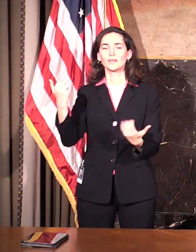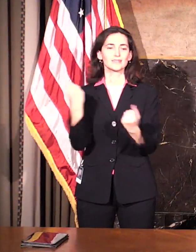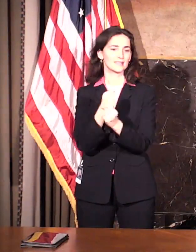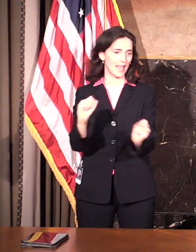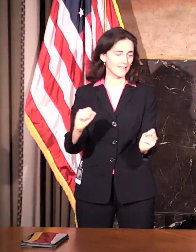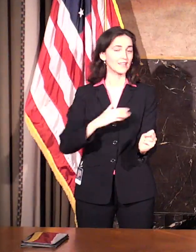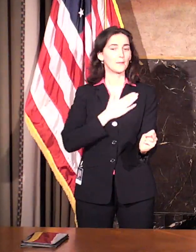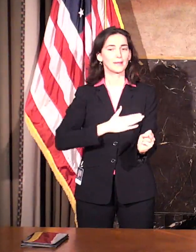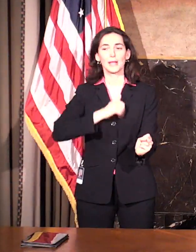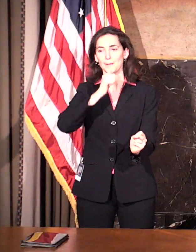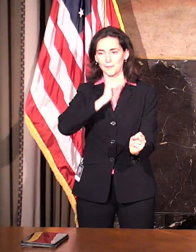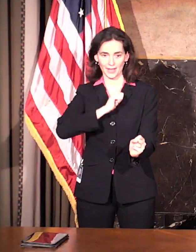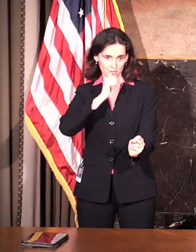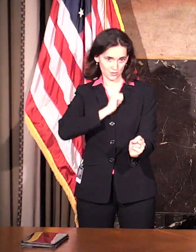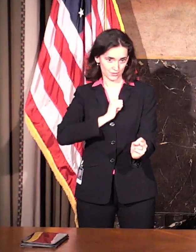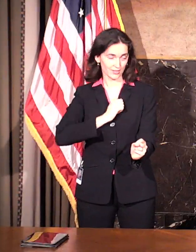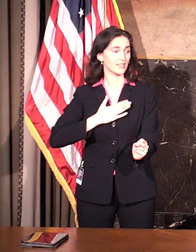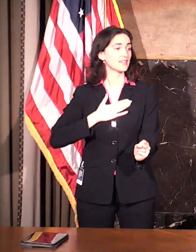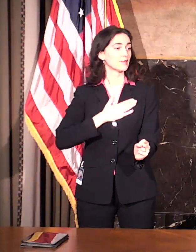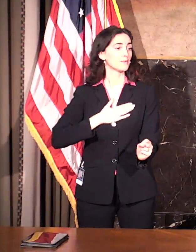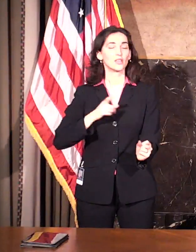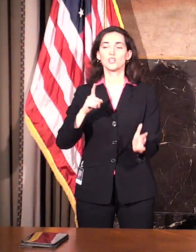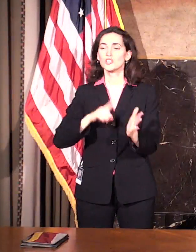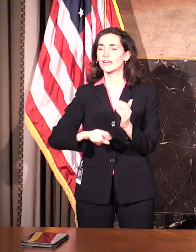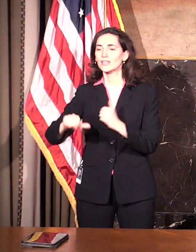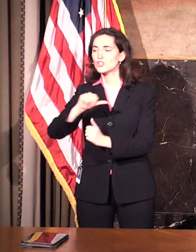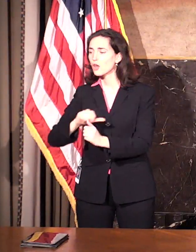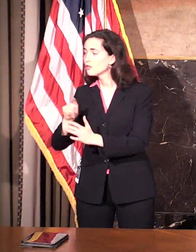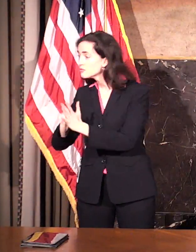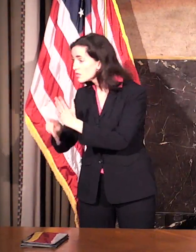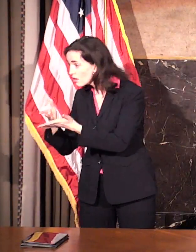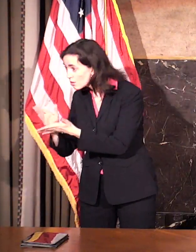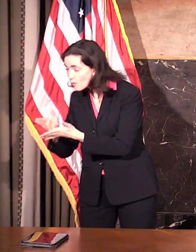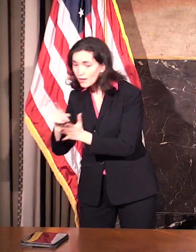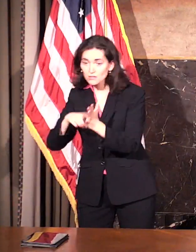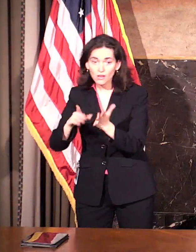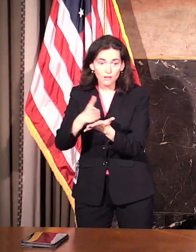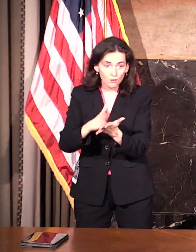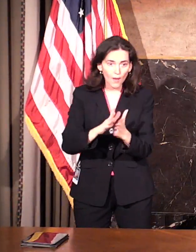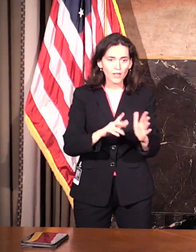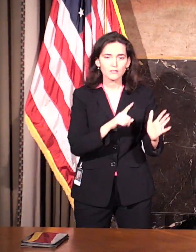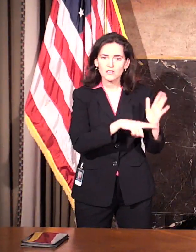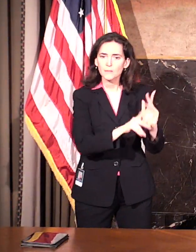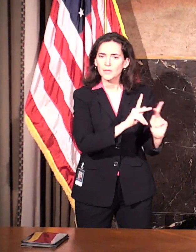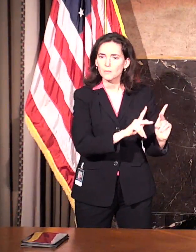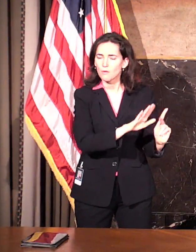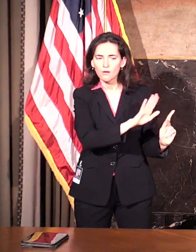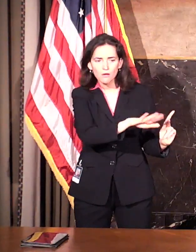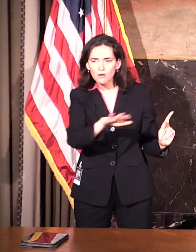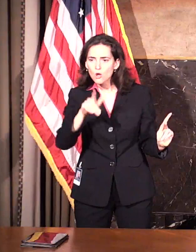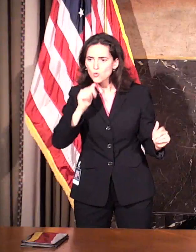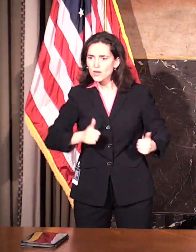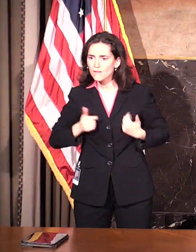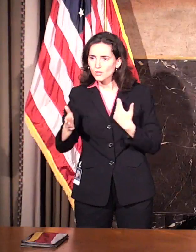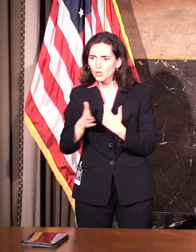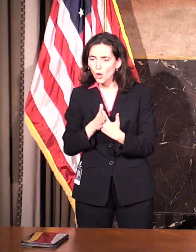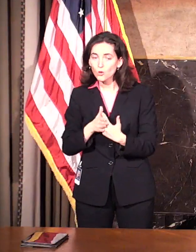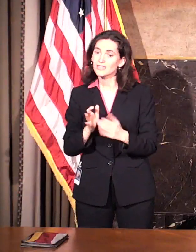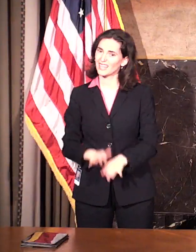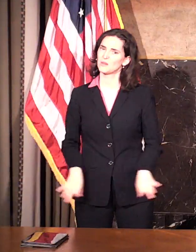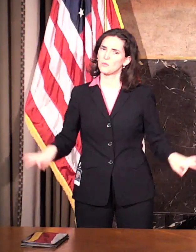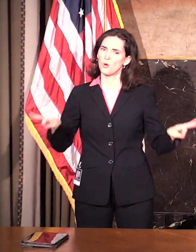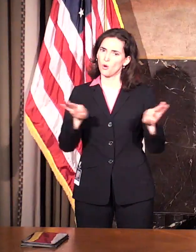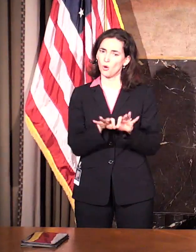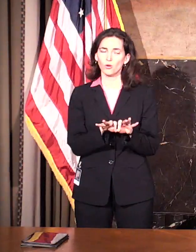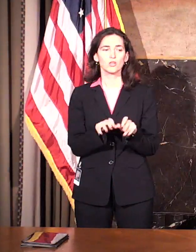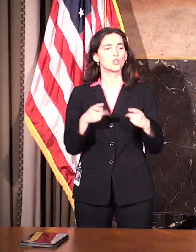Be patient and check on your neighbor. It's critically important that we do that. And then let's work